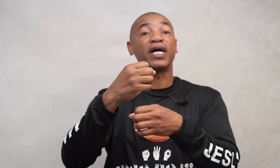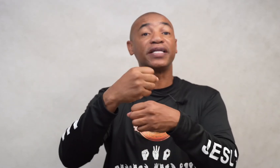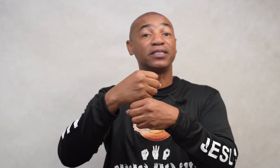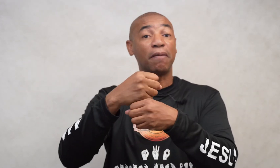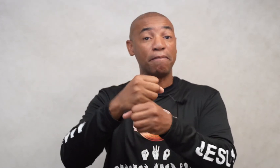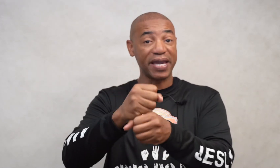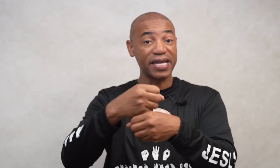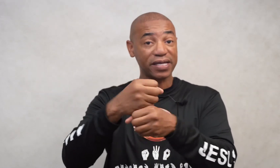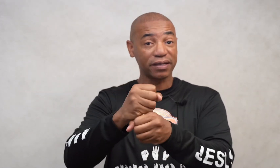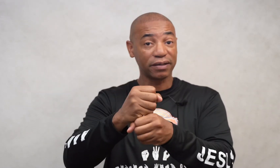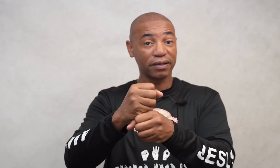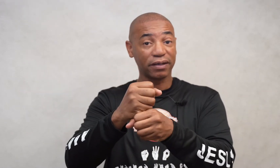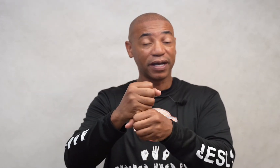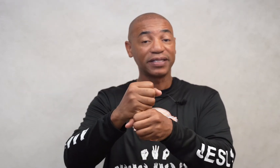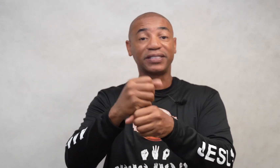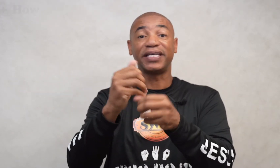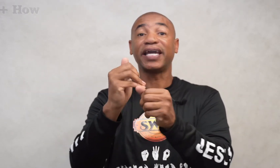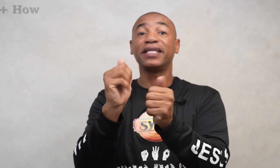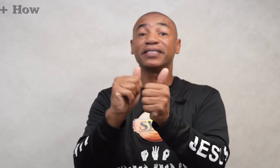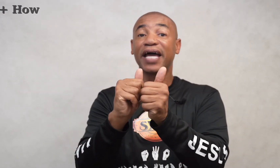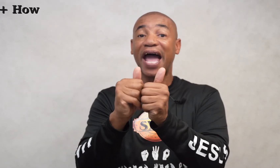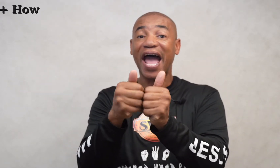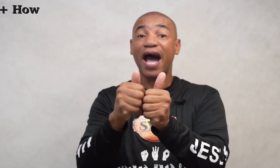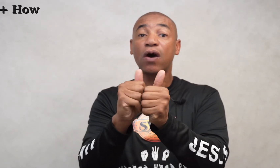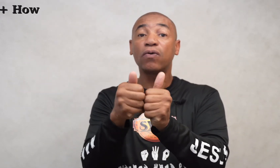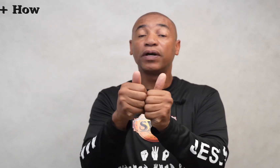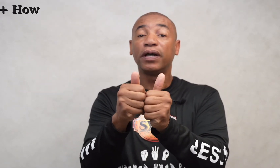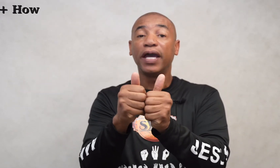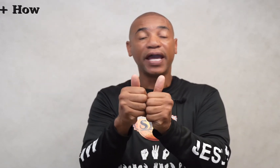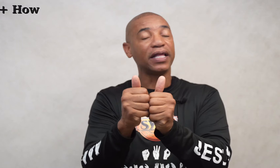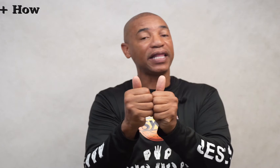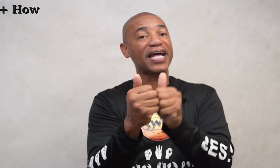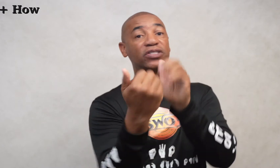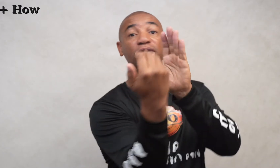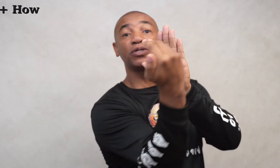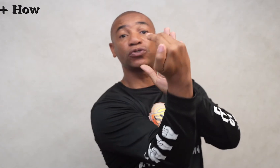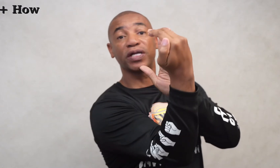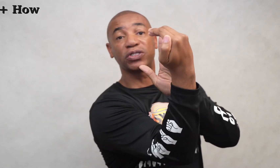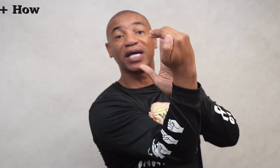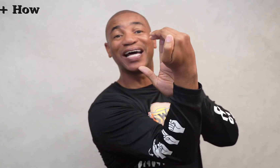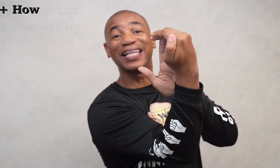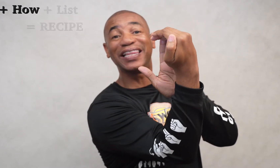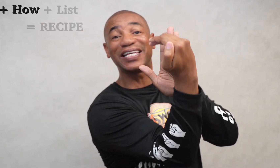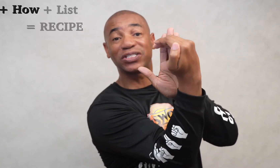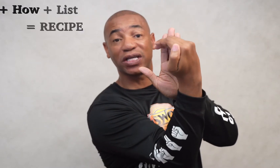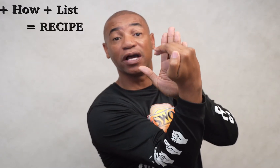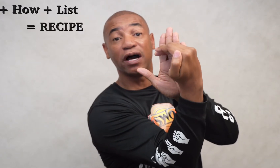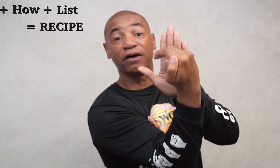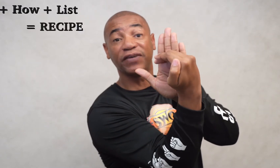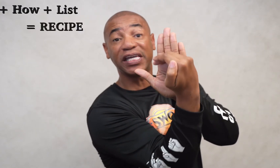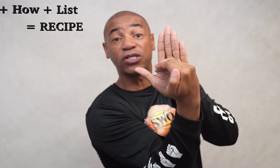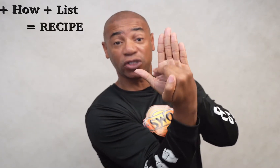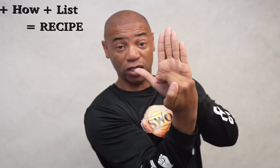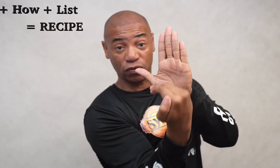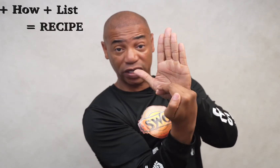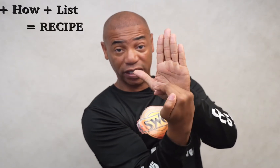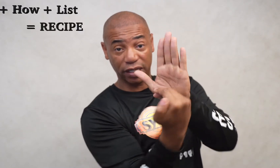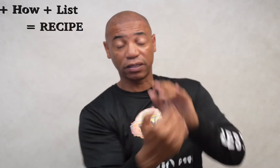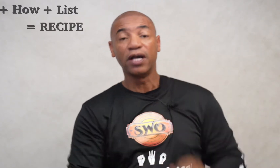is make, the second is how, and the last demonstrates a listing of each ingredient. So